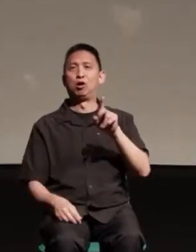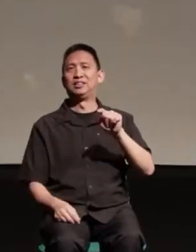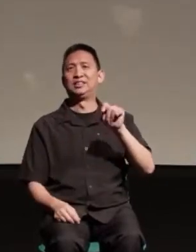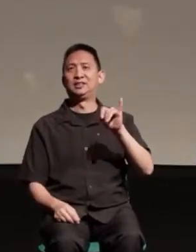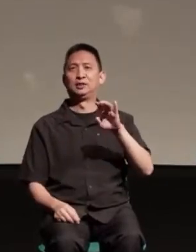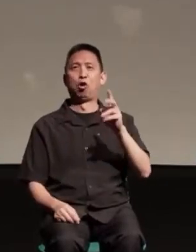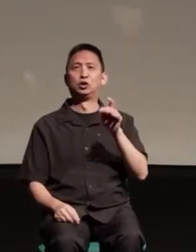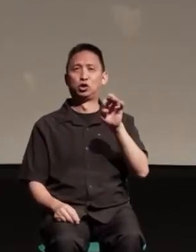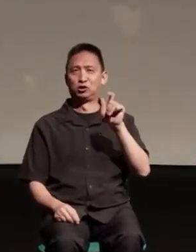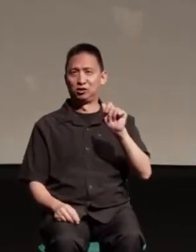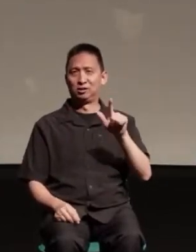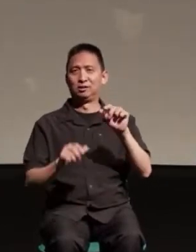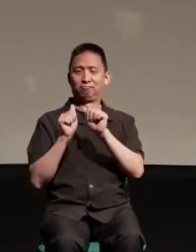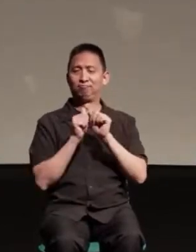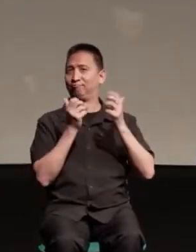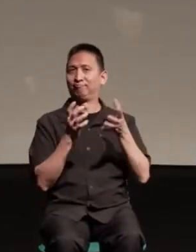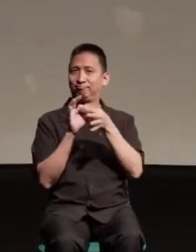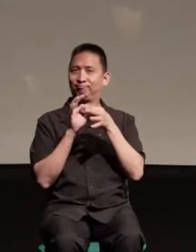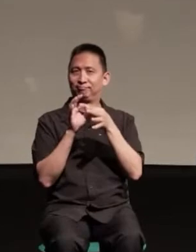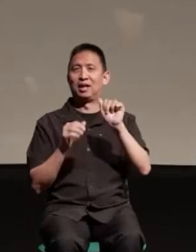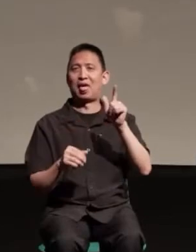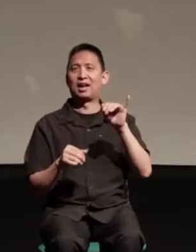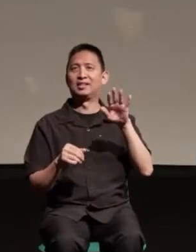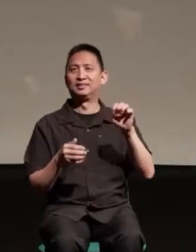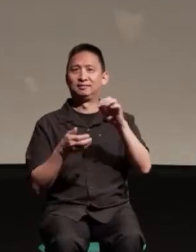I know Black Public Media started a lot of